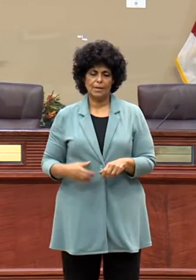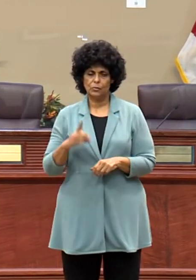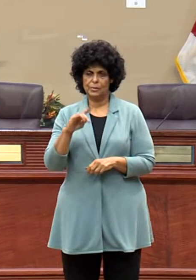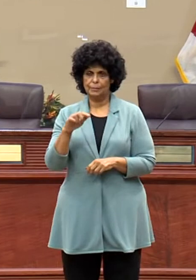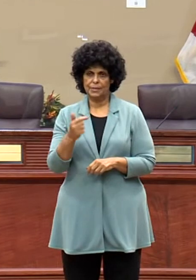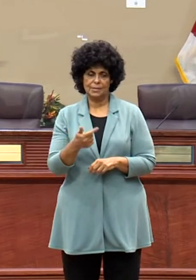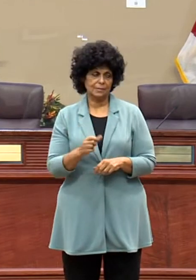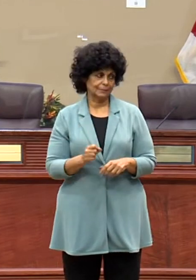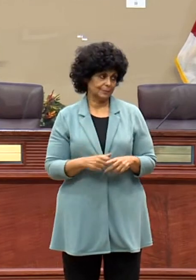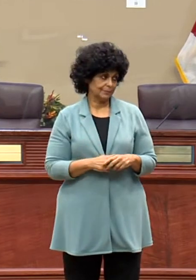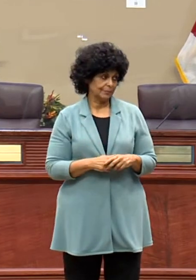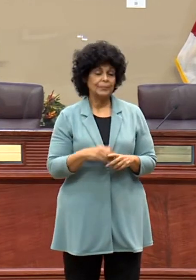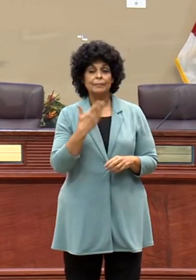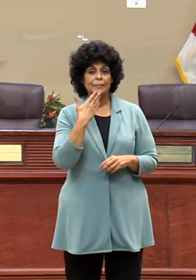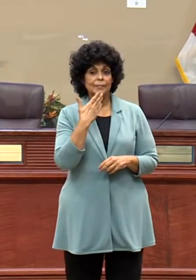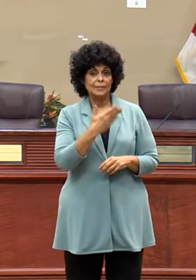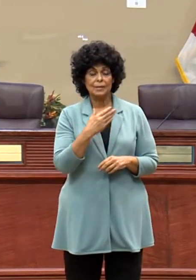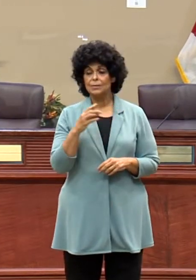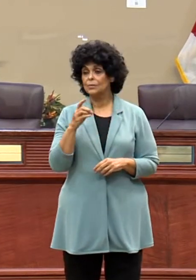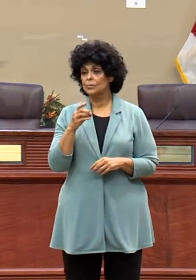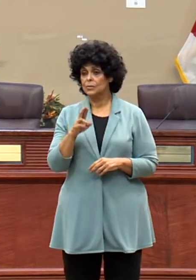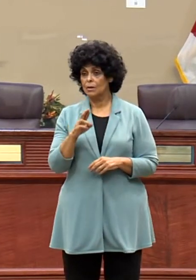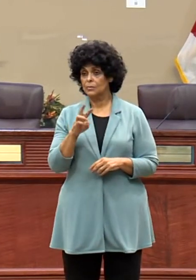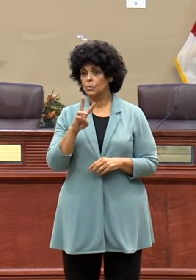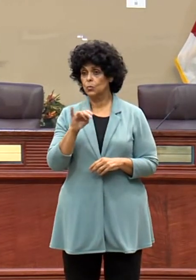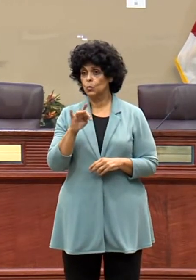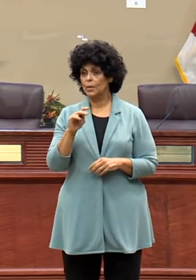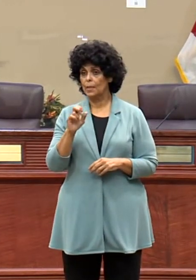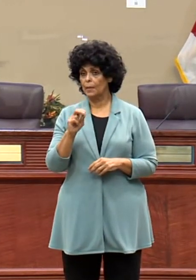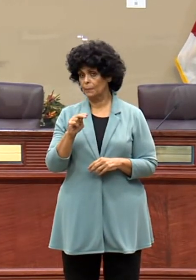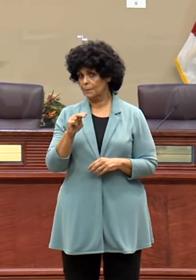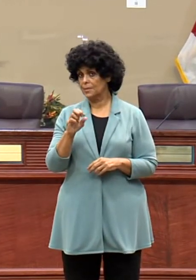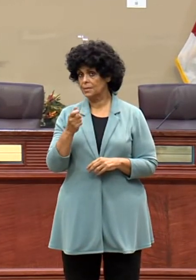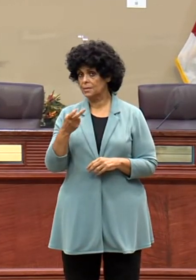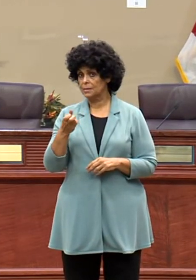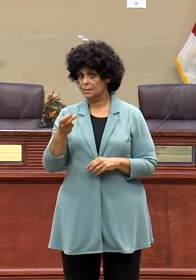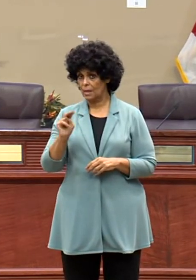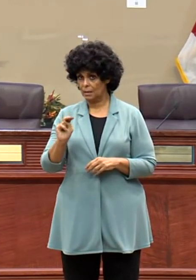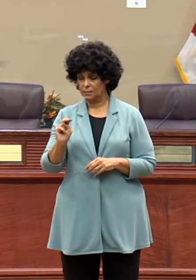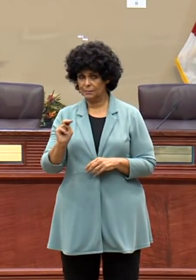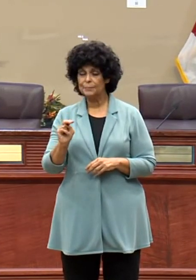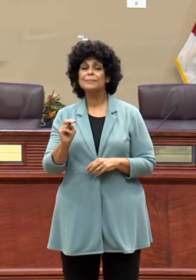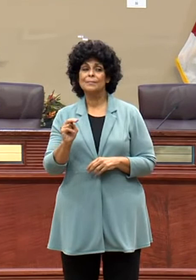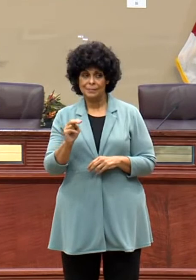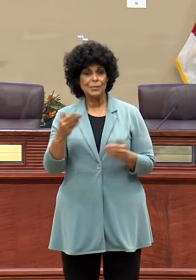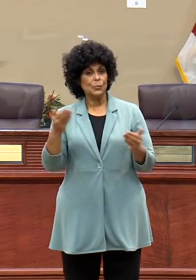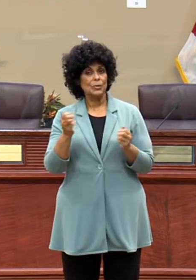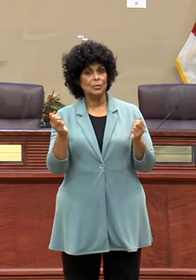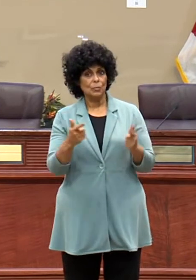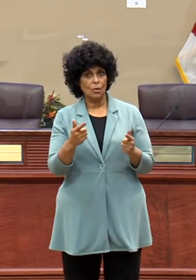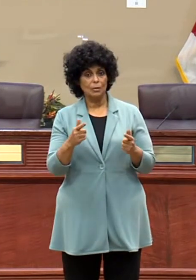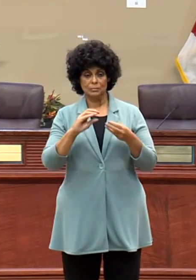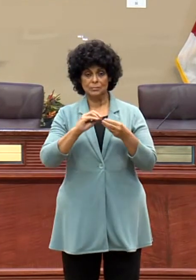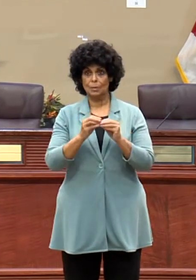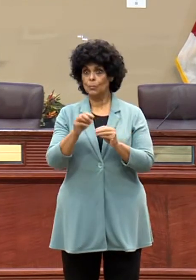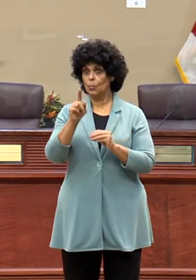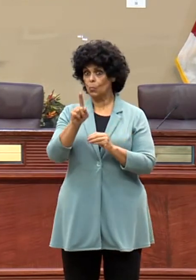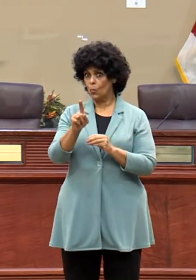Thank you, Dr. Williamson, and good afternoon to all of you as well. I welcome you to the